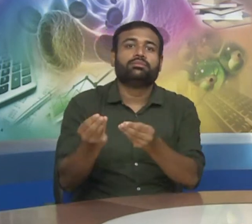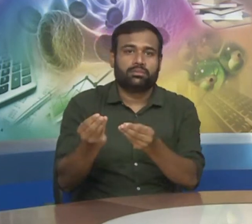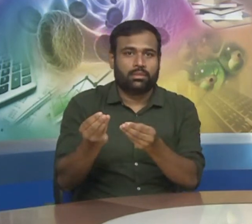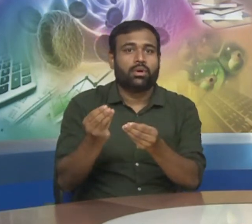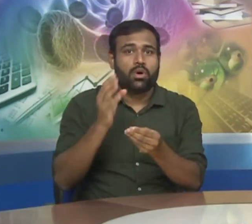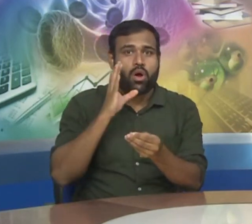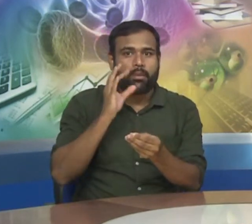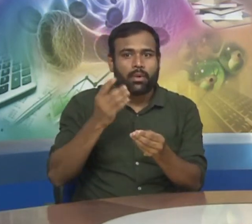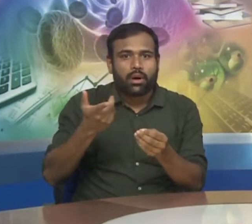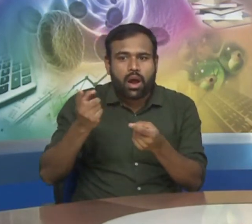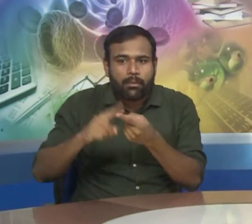part